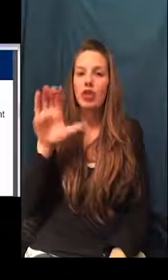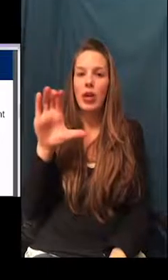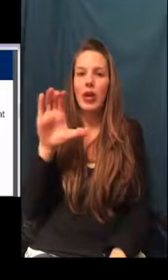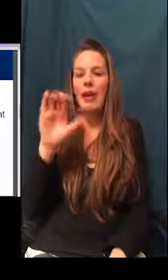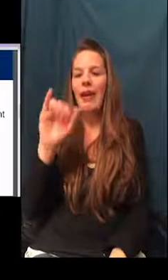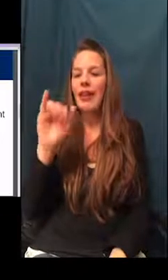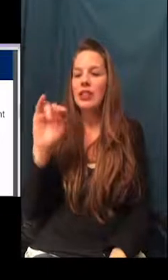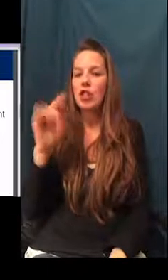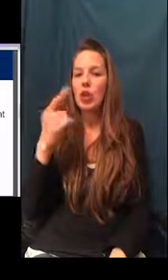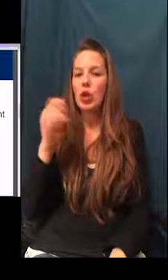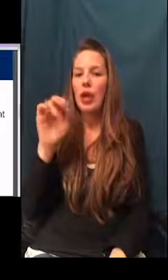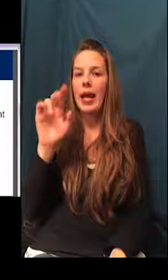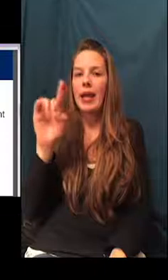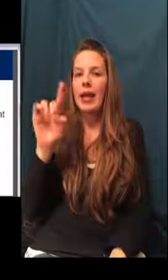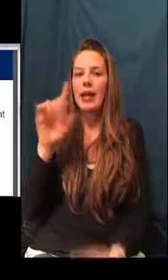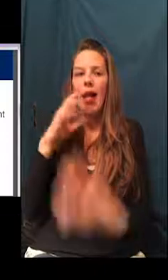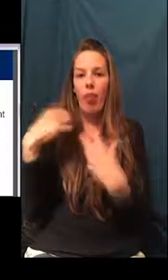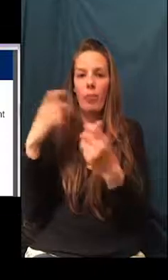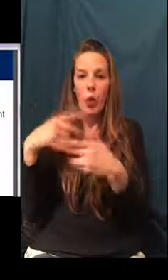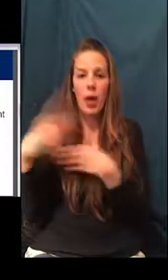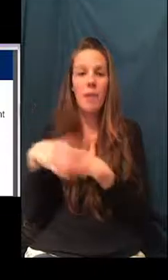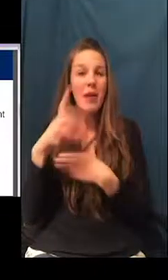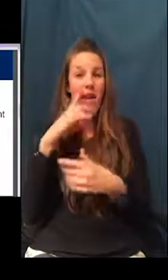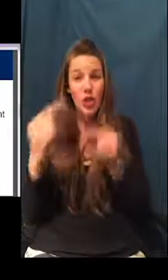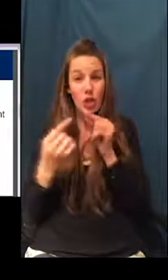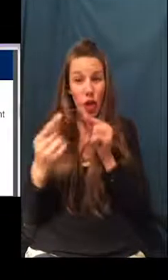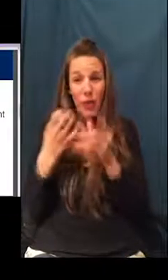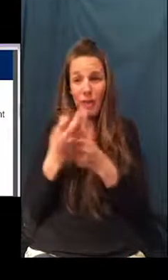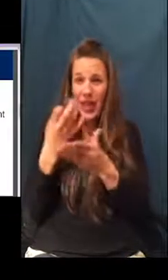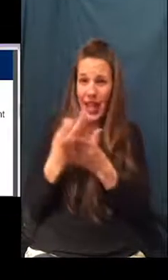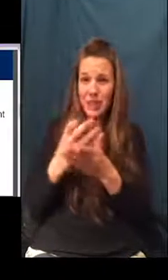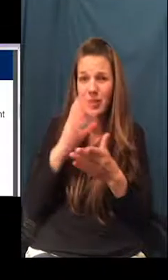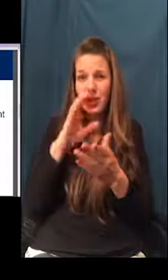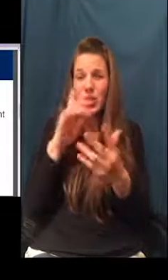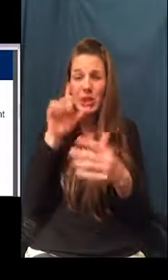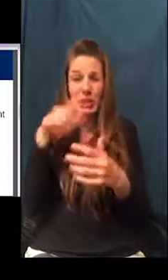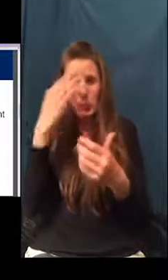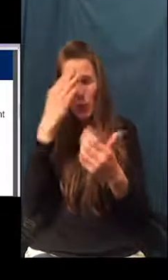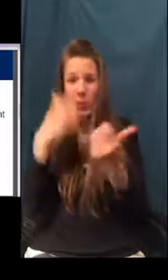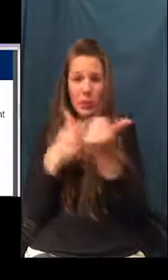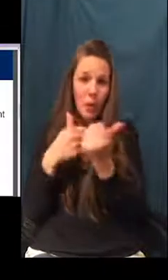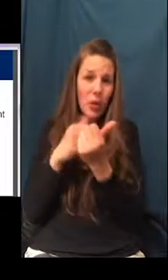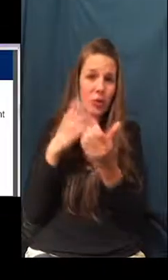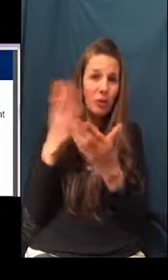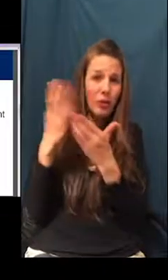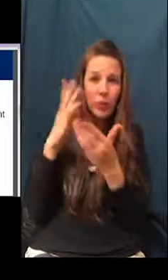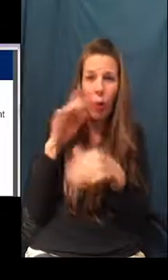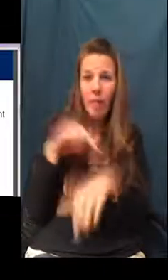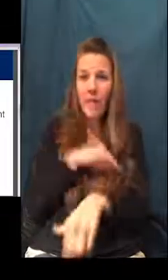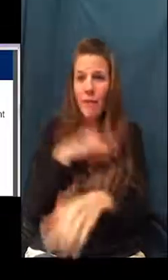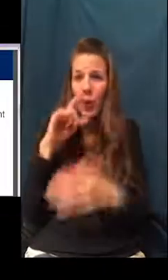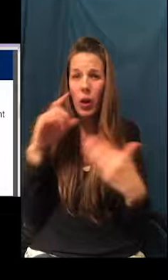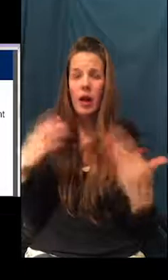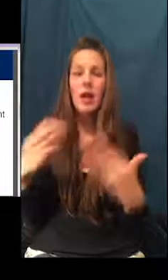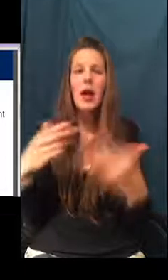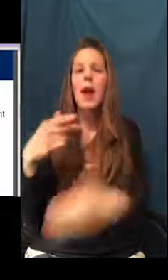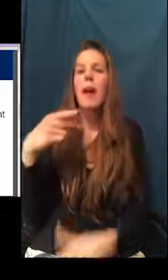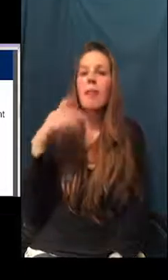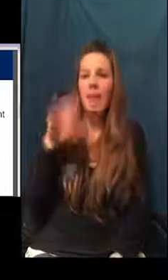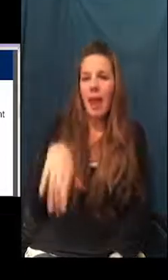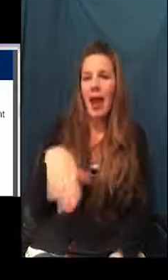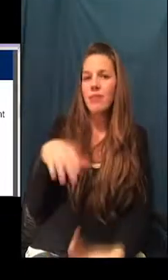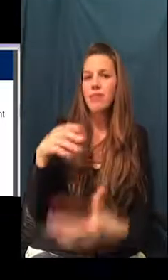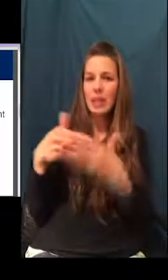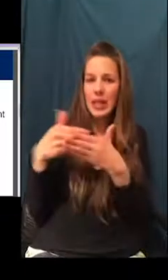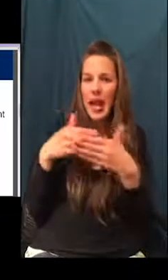families are struggling with their finances and they need to know what supports and services might I qualify for in the community, our pediatric integrated